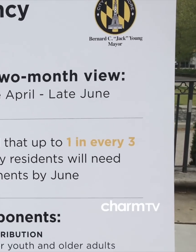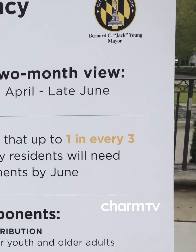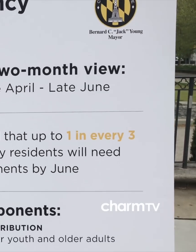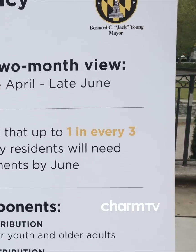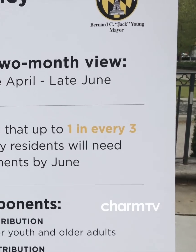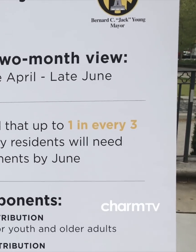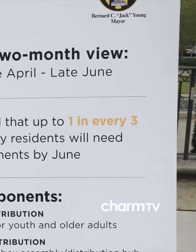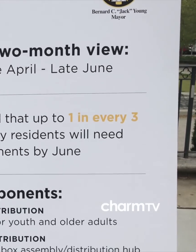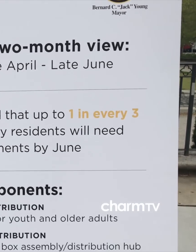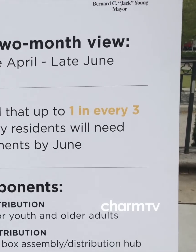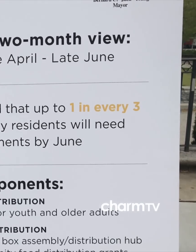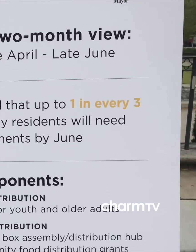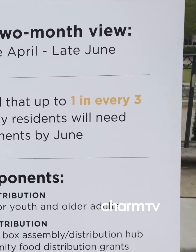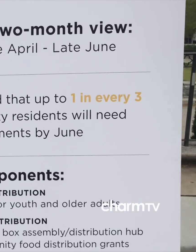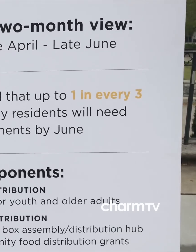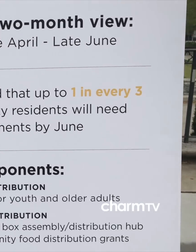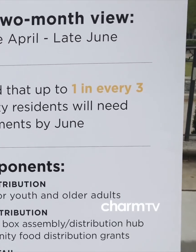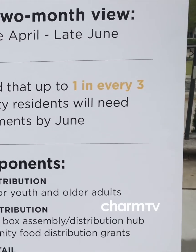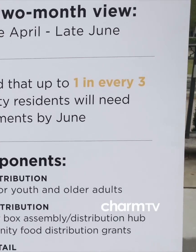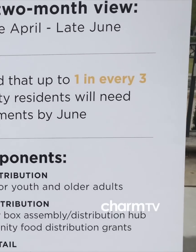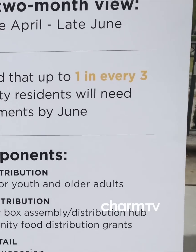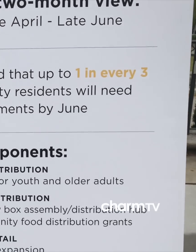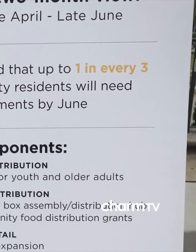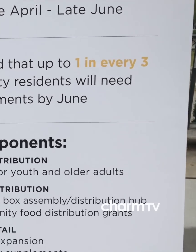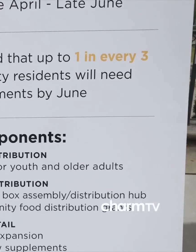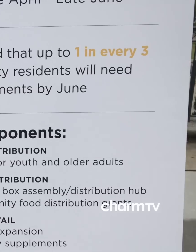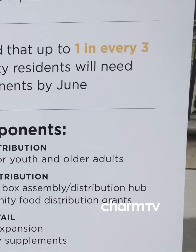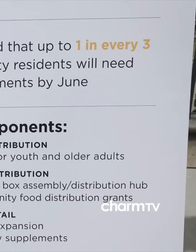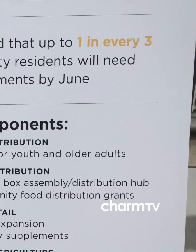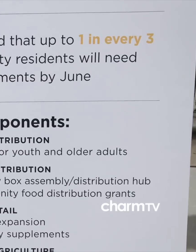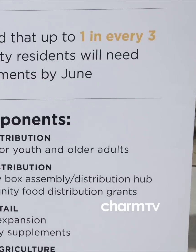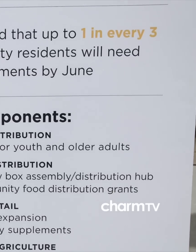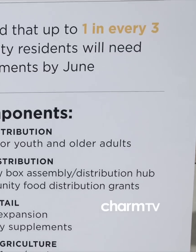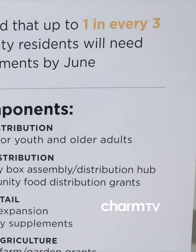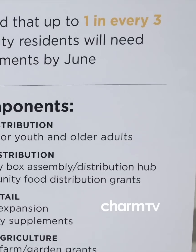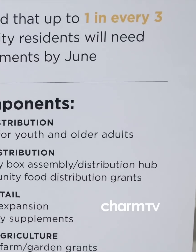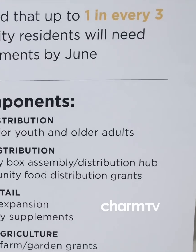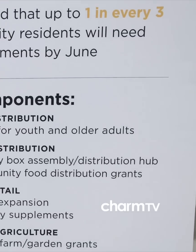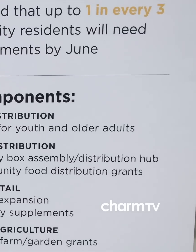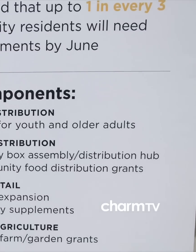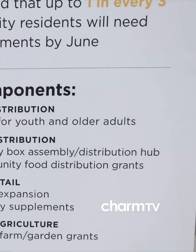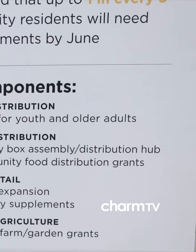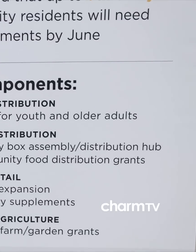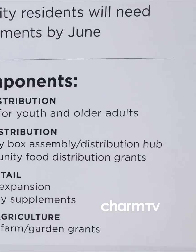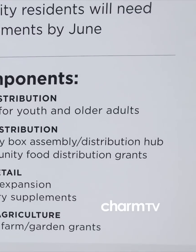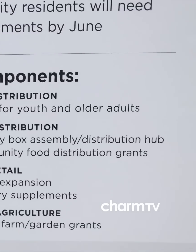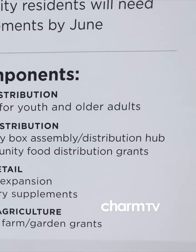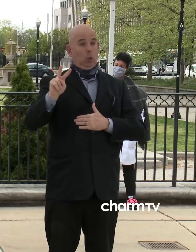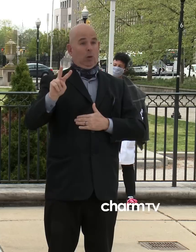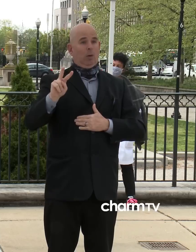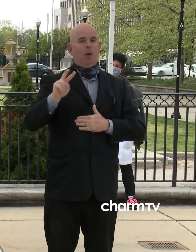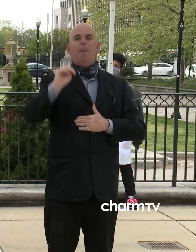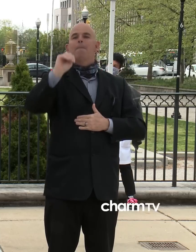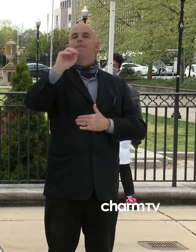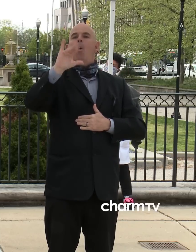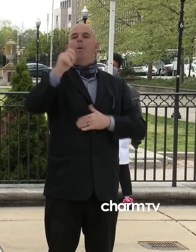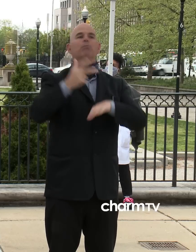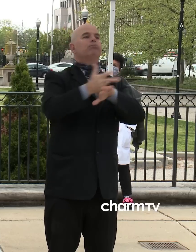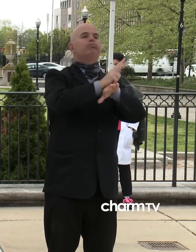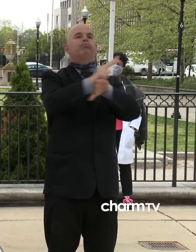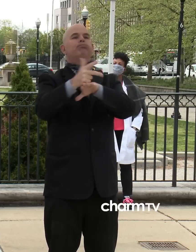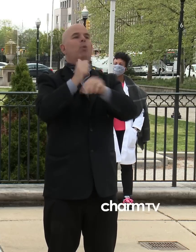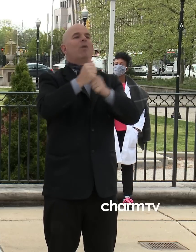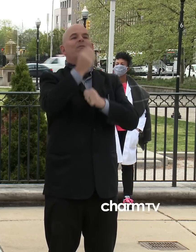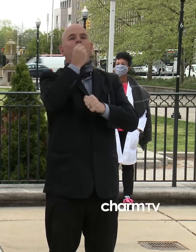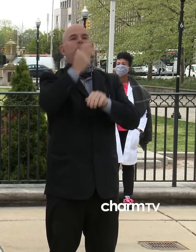centers, 25 mobile routes operated by the Department of Housing and Community Development, and 10 community